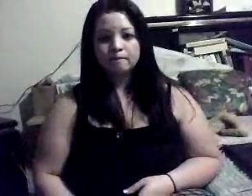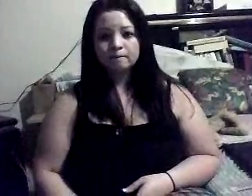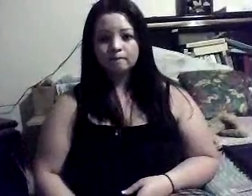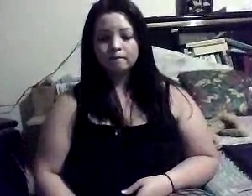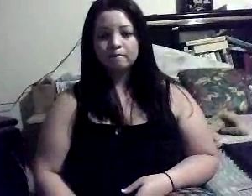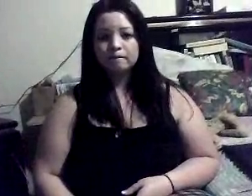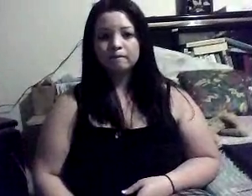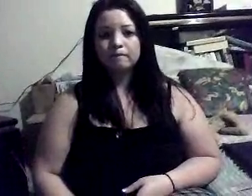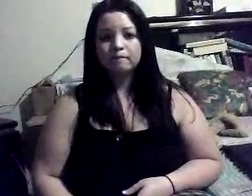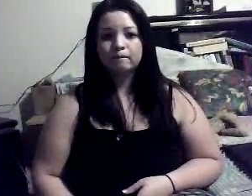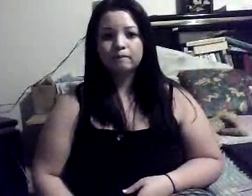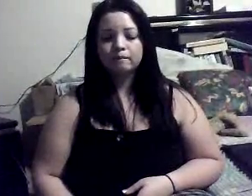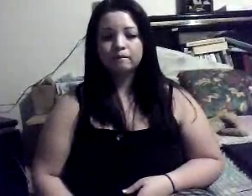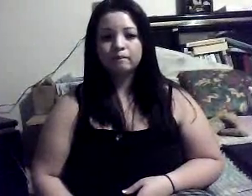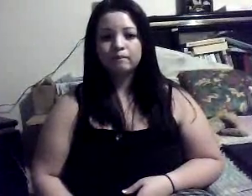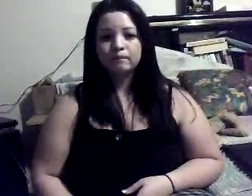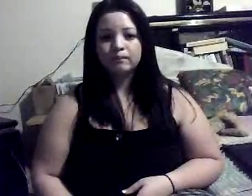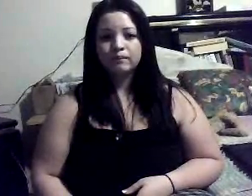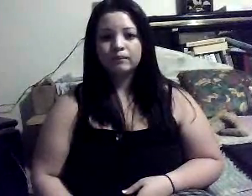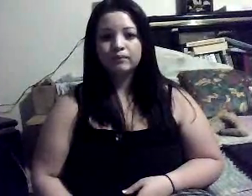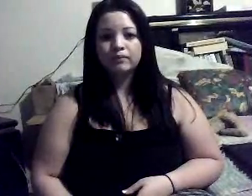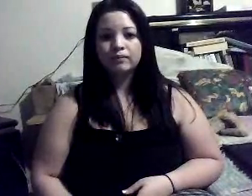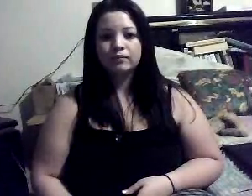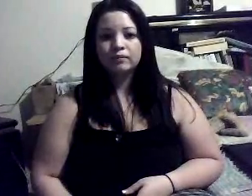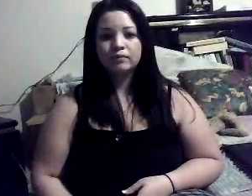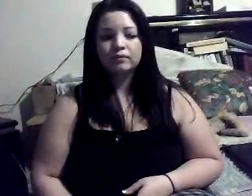brass rail lamps. Where's Ash?